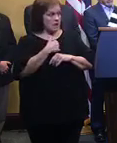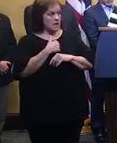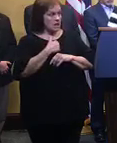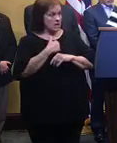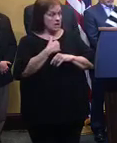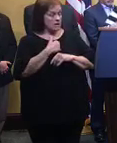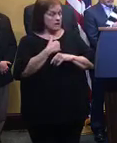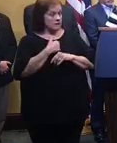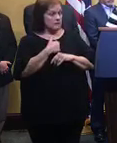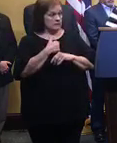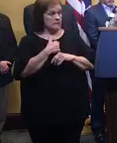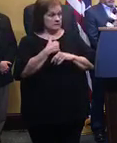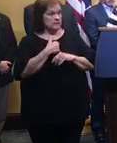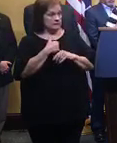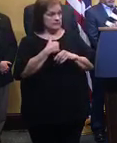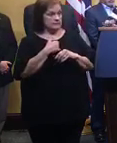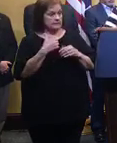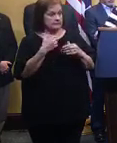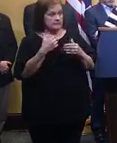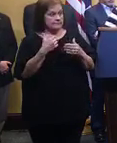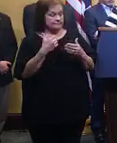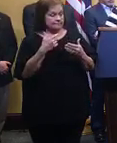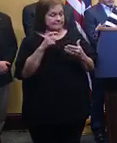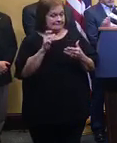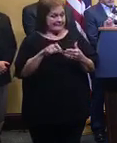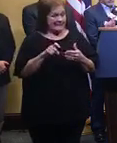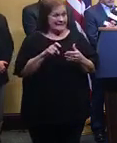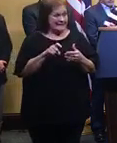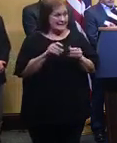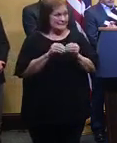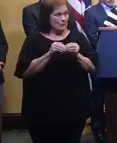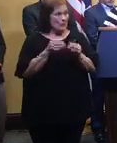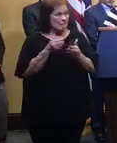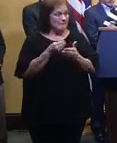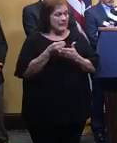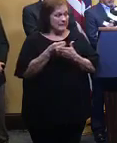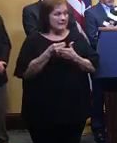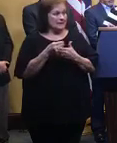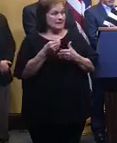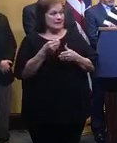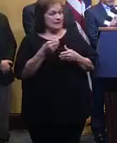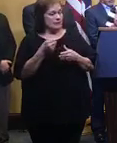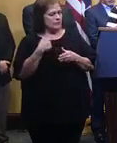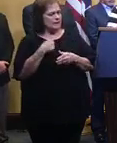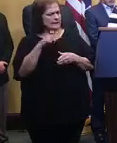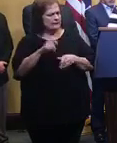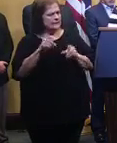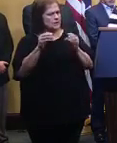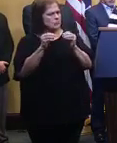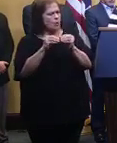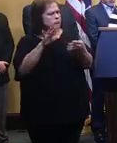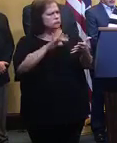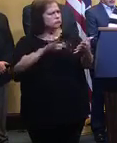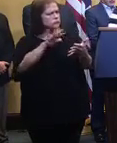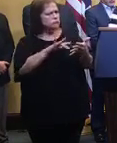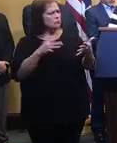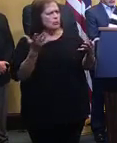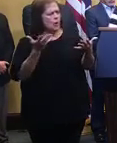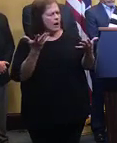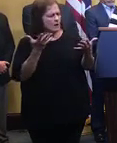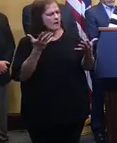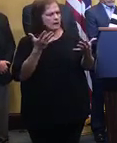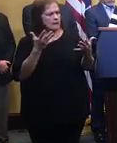there is a huge gap, and still doing the analysis to determine what that gap really is, but we know that